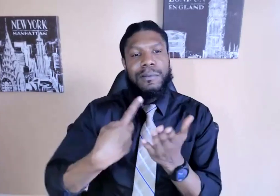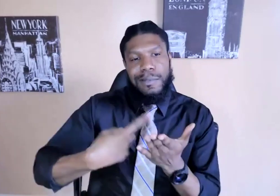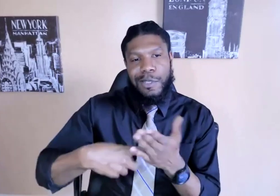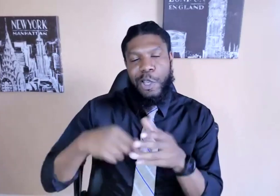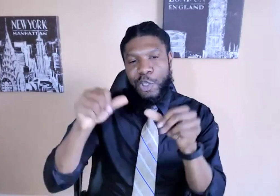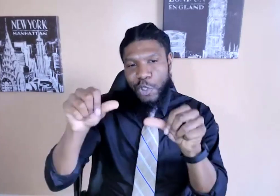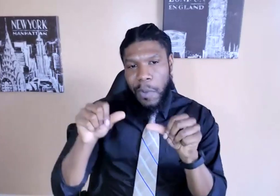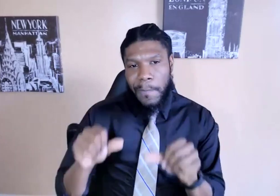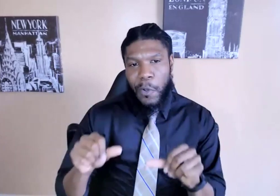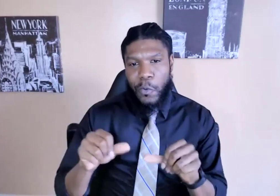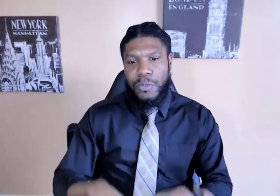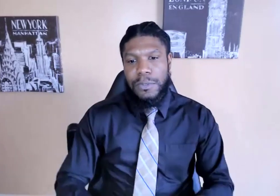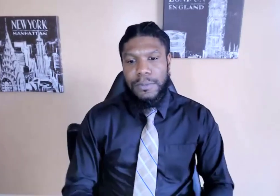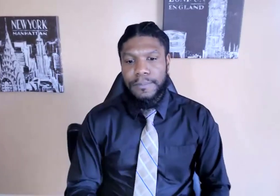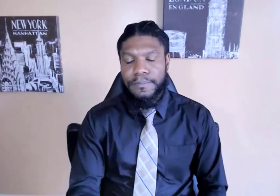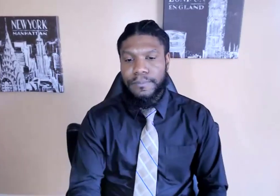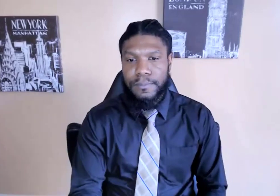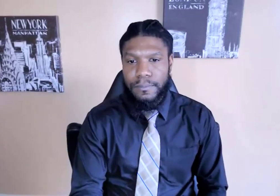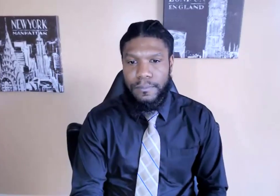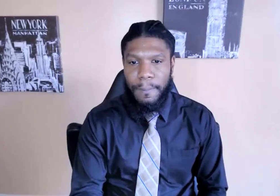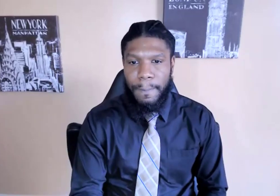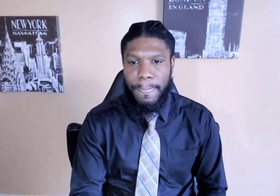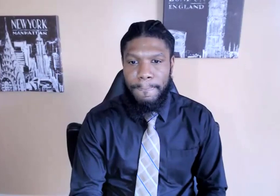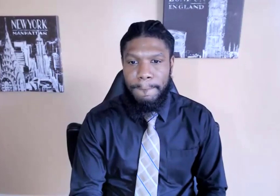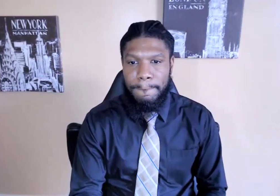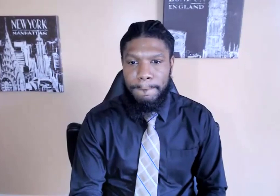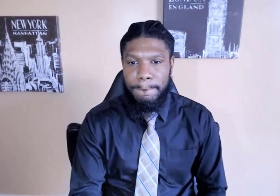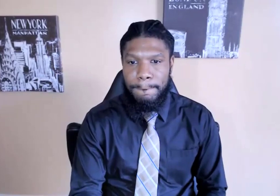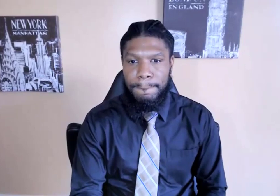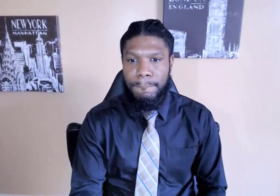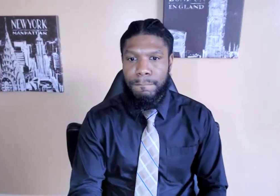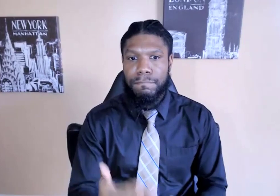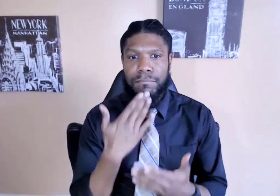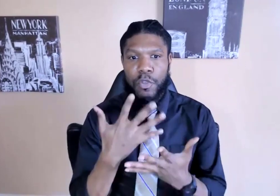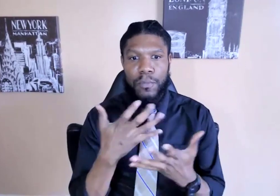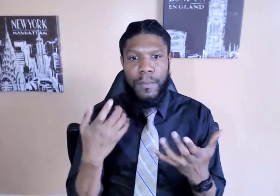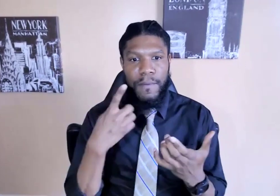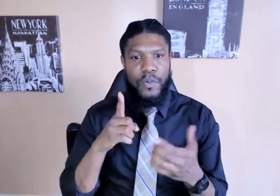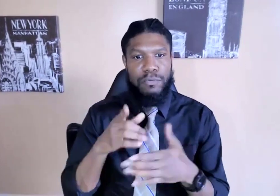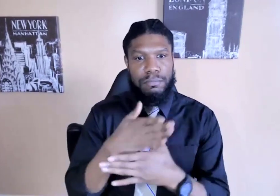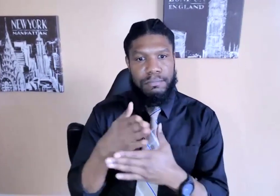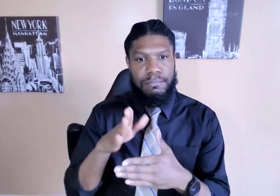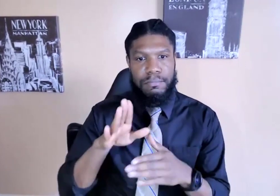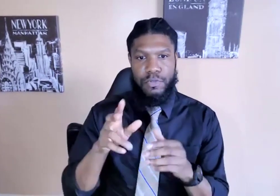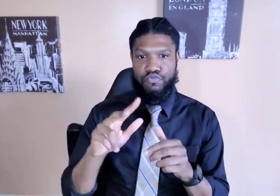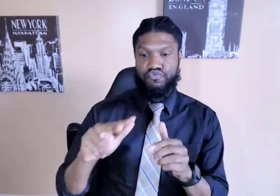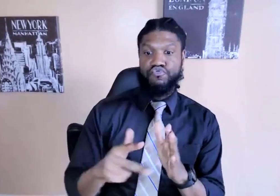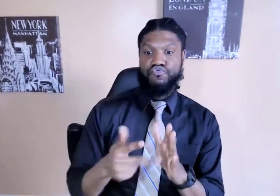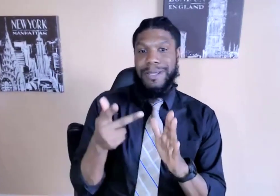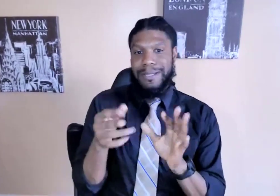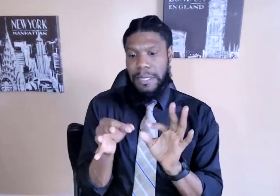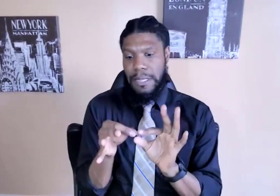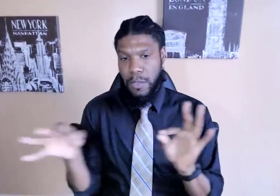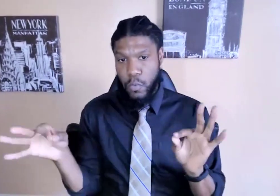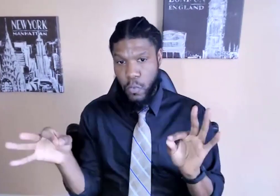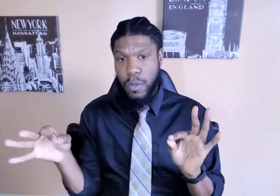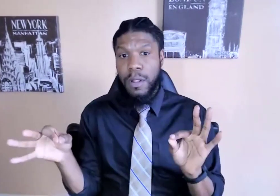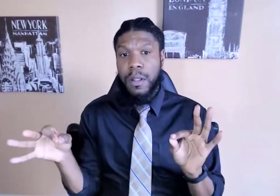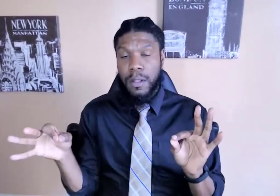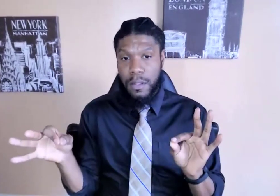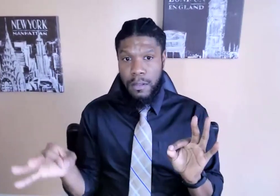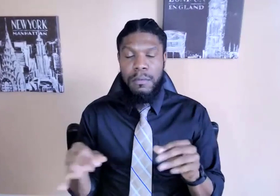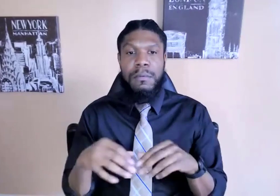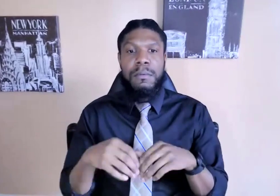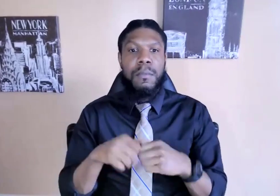Thank you so much for sharing that. Yeah, that translingual approach to the writing process can often be very freeing for our